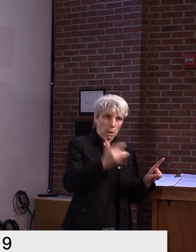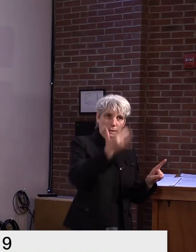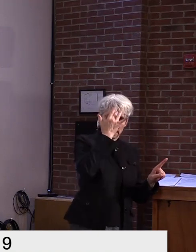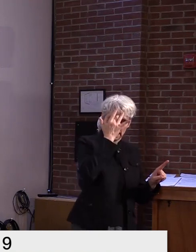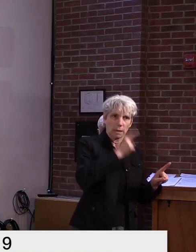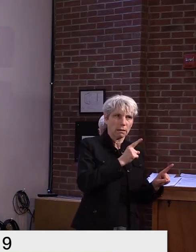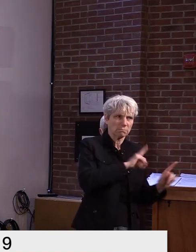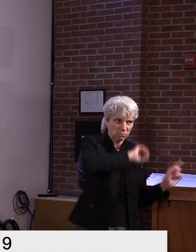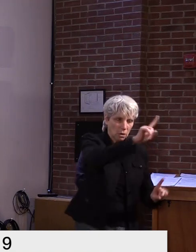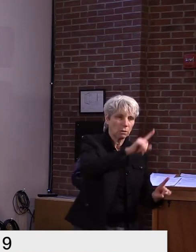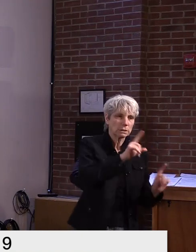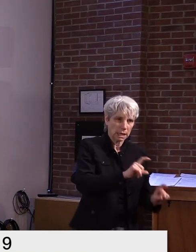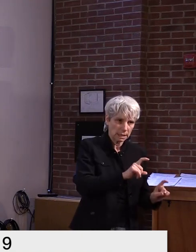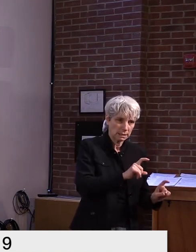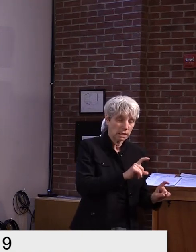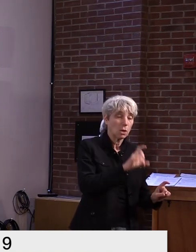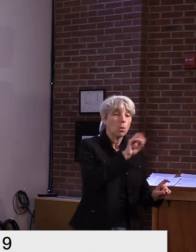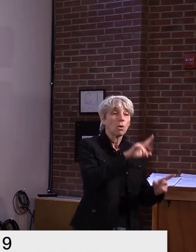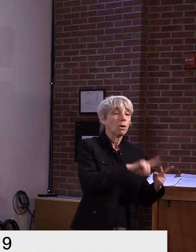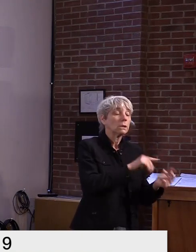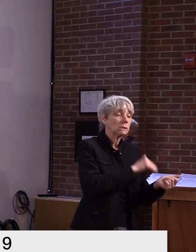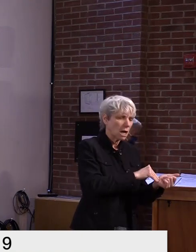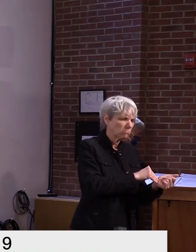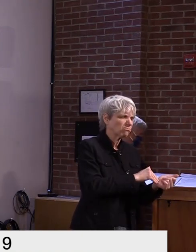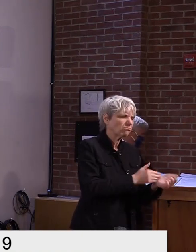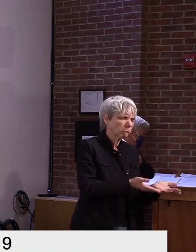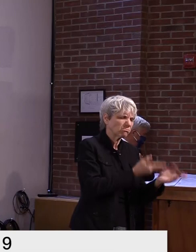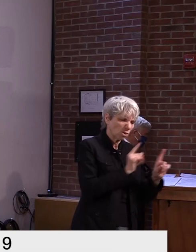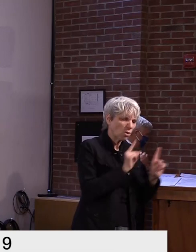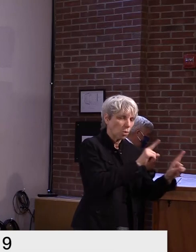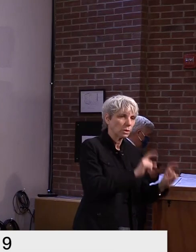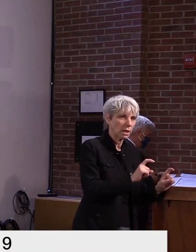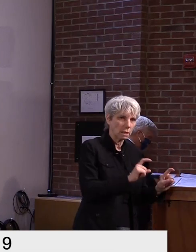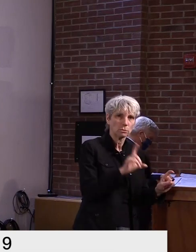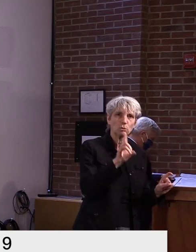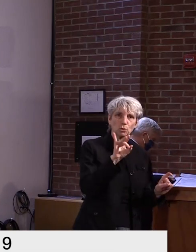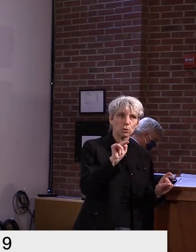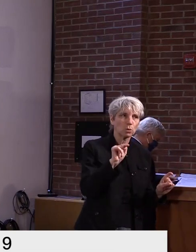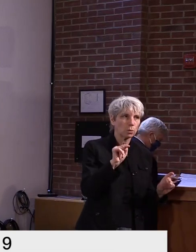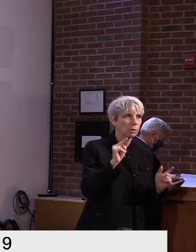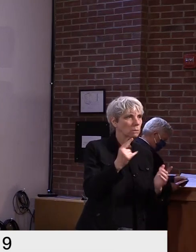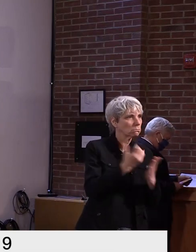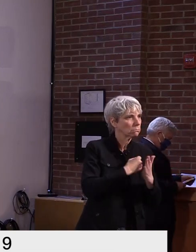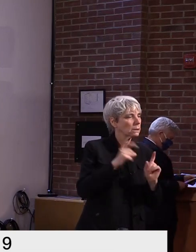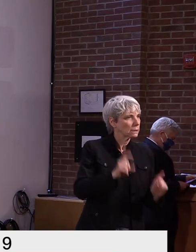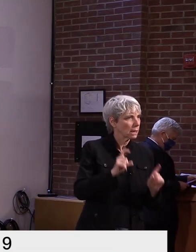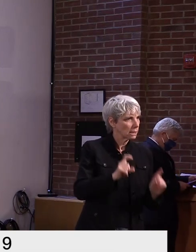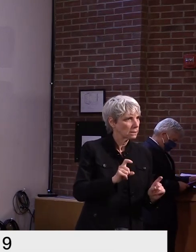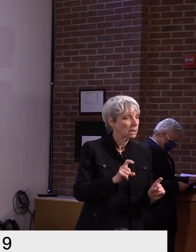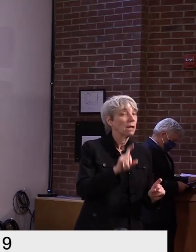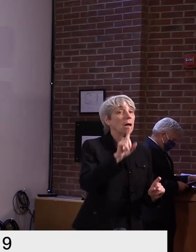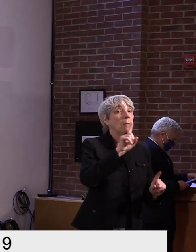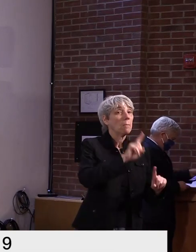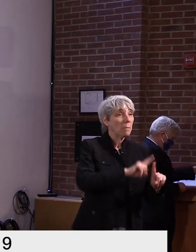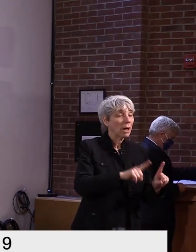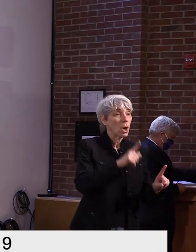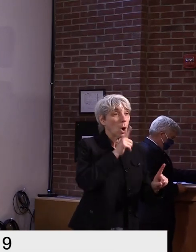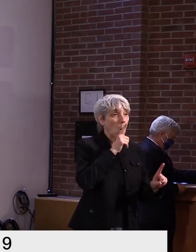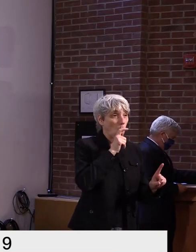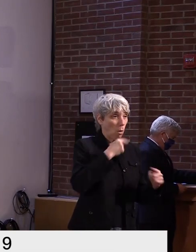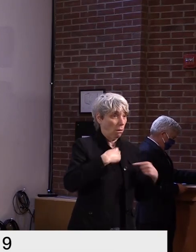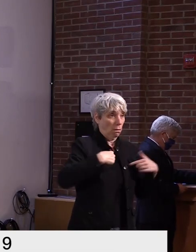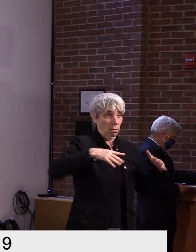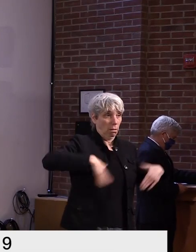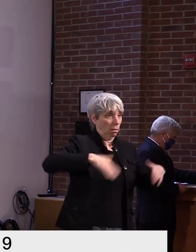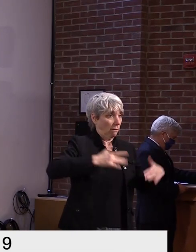they be tested, they should be tested. And for those who have had close contact within 6 feet for about